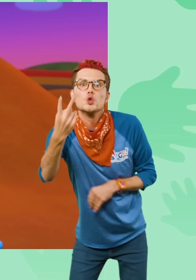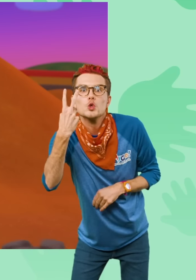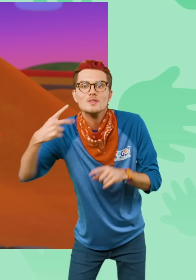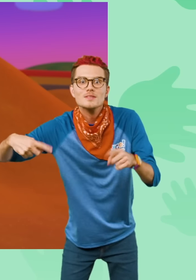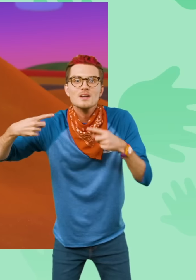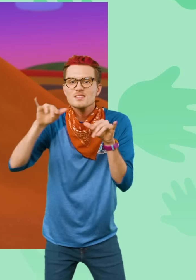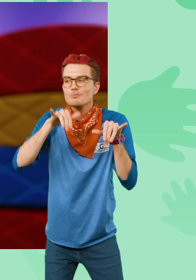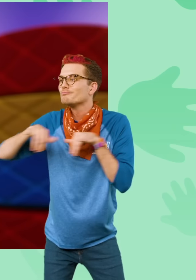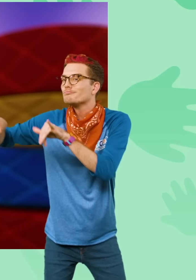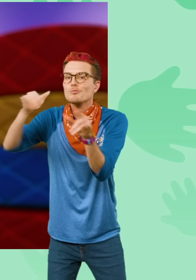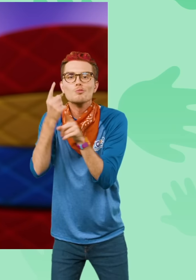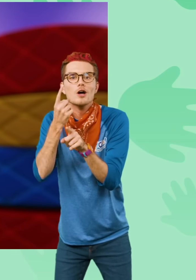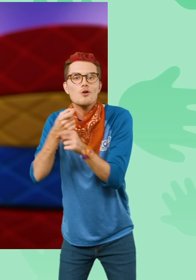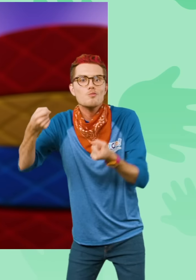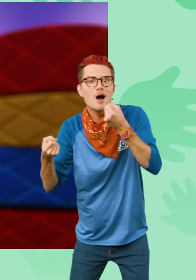trucks.